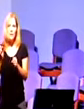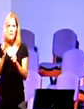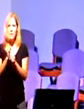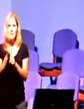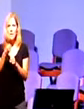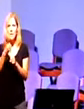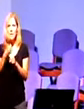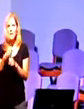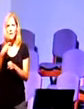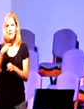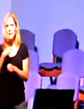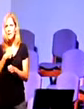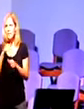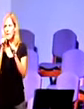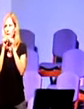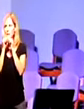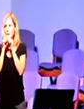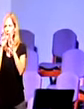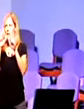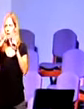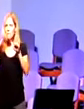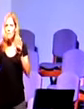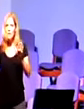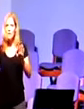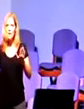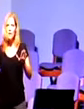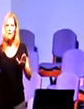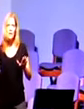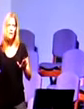blessing, make me a